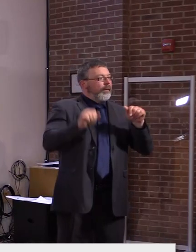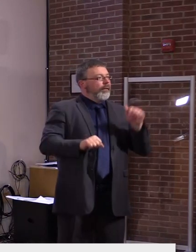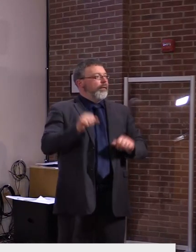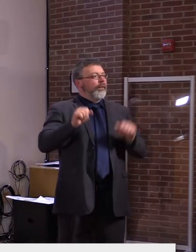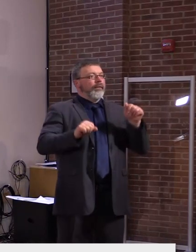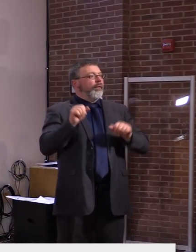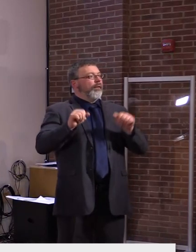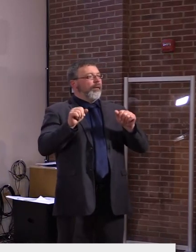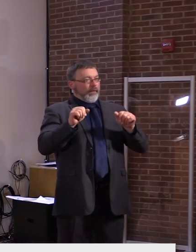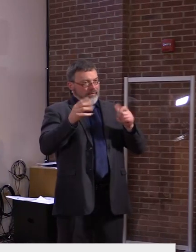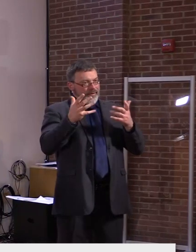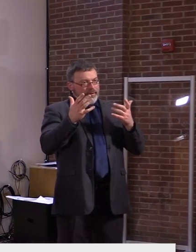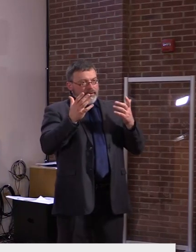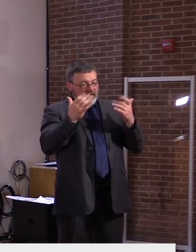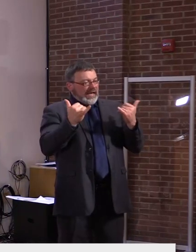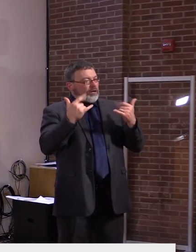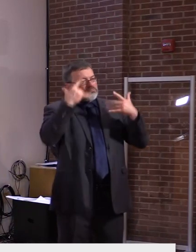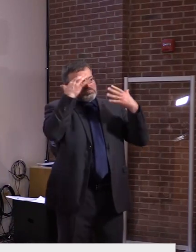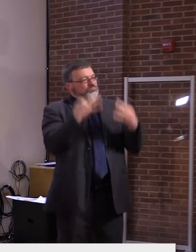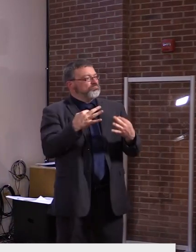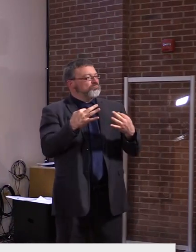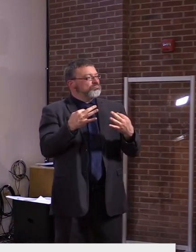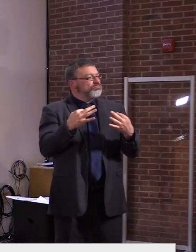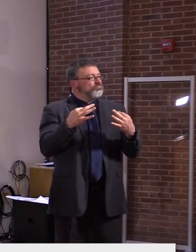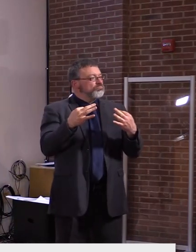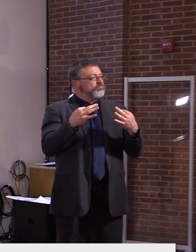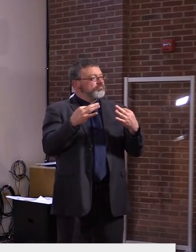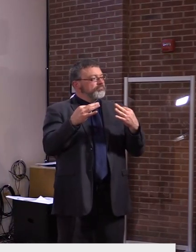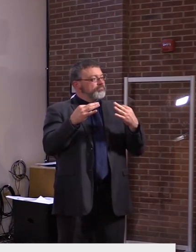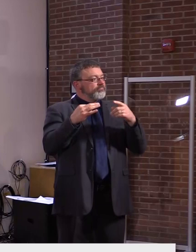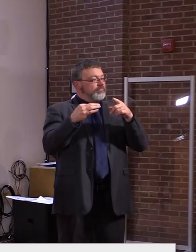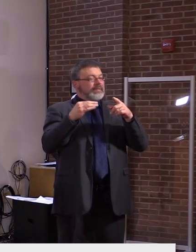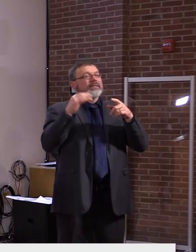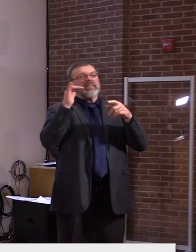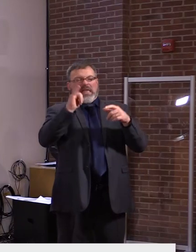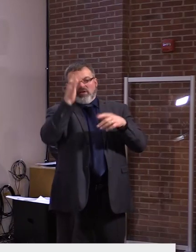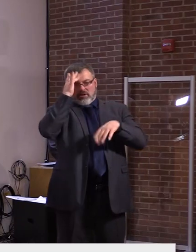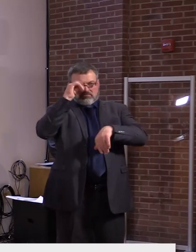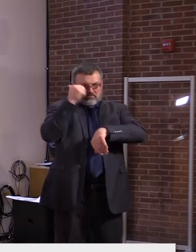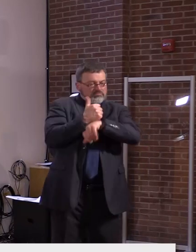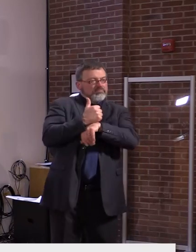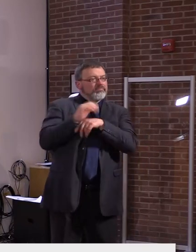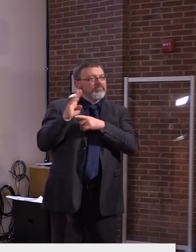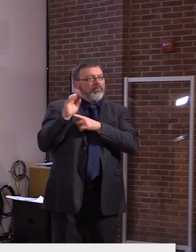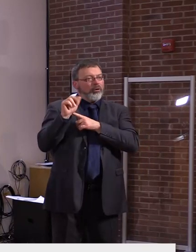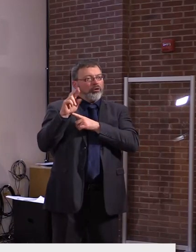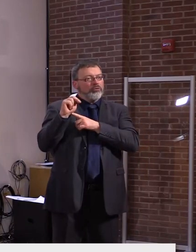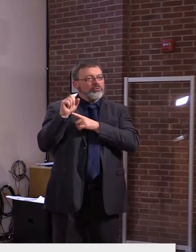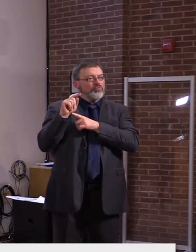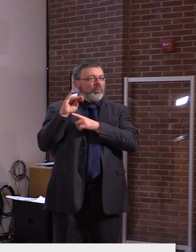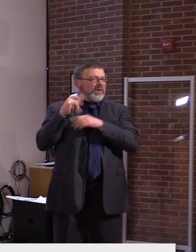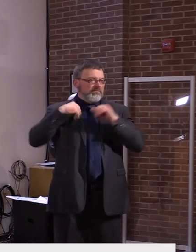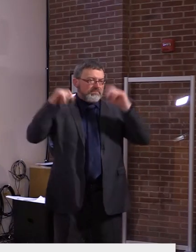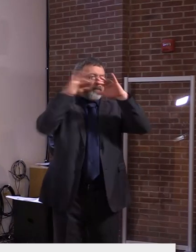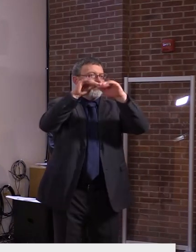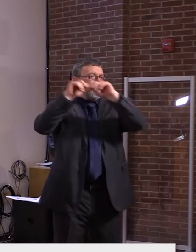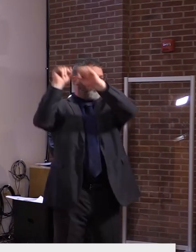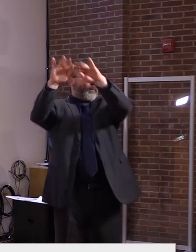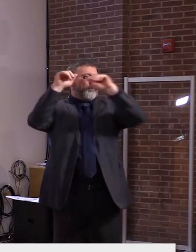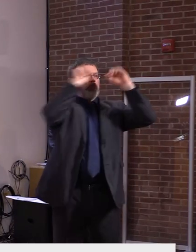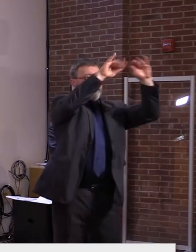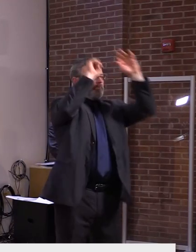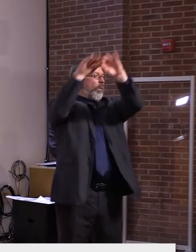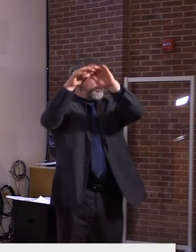with barnstorming, with other means of access, and with further communication and public communication, we can actually increase